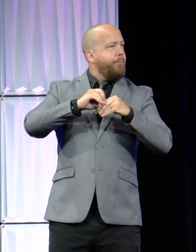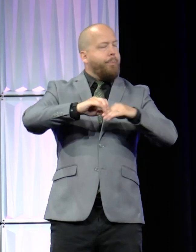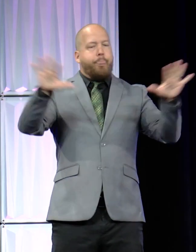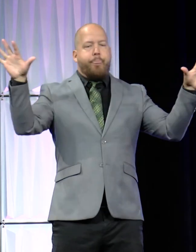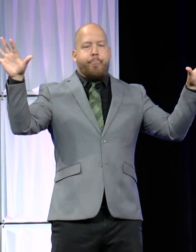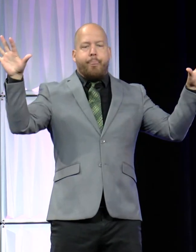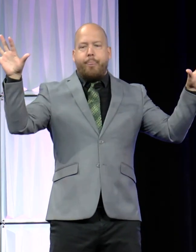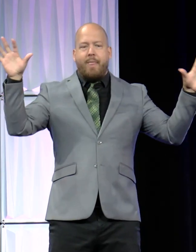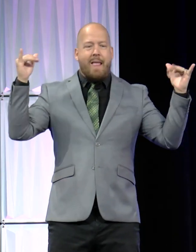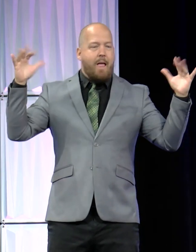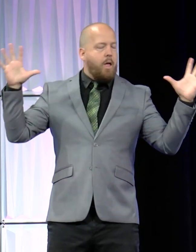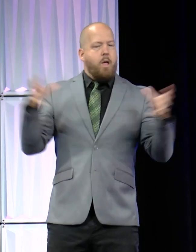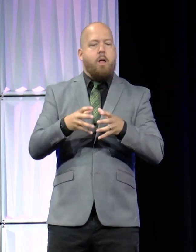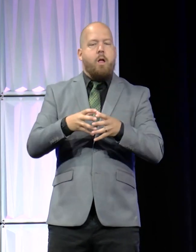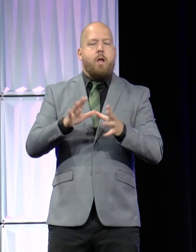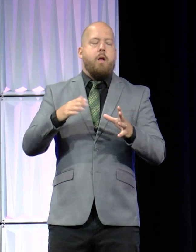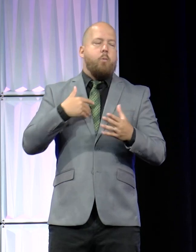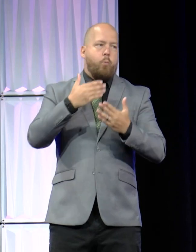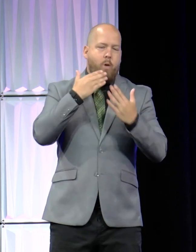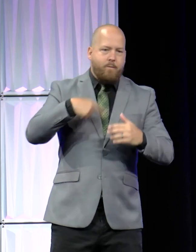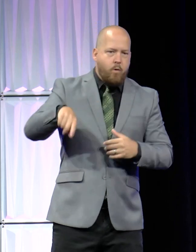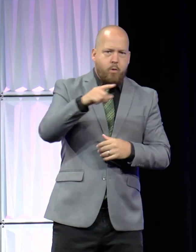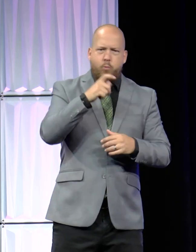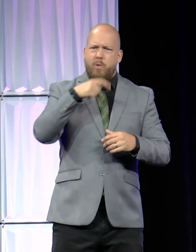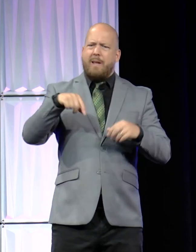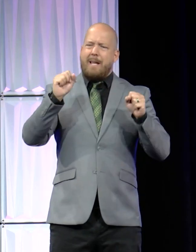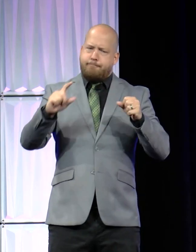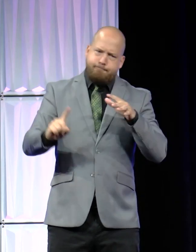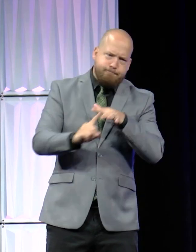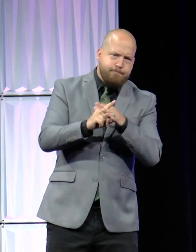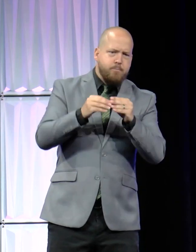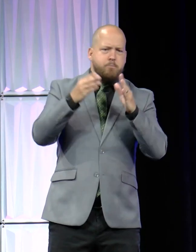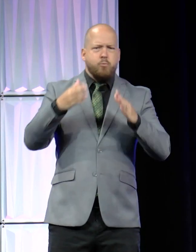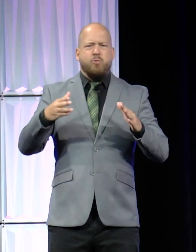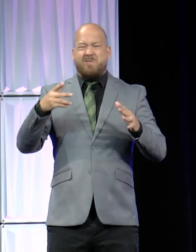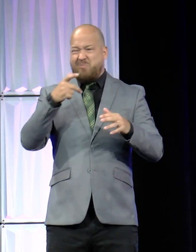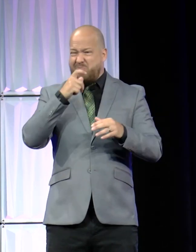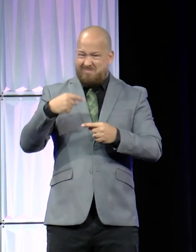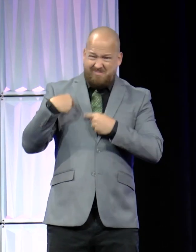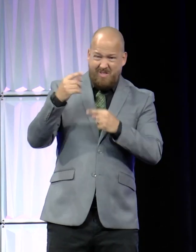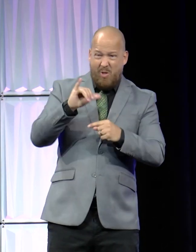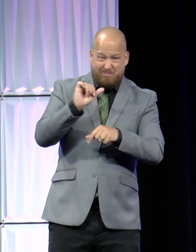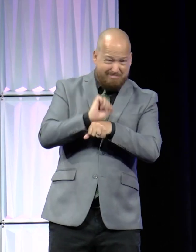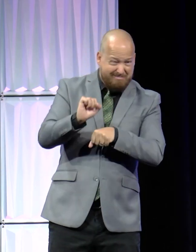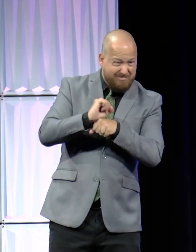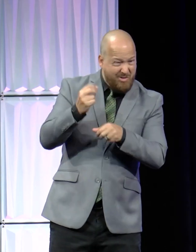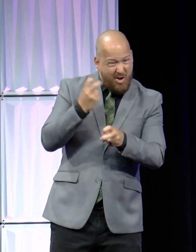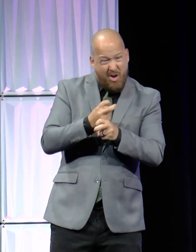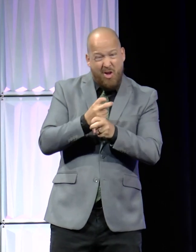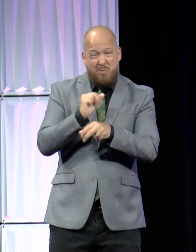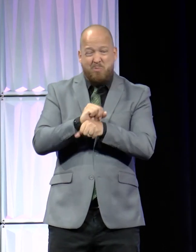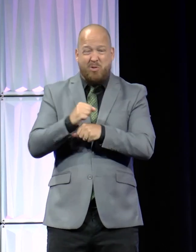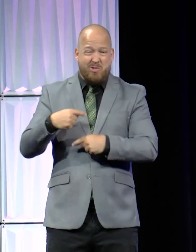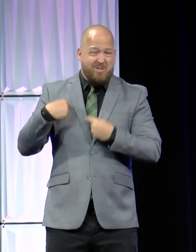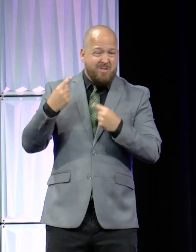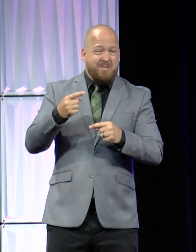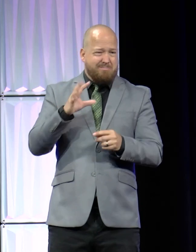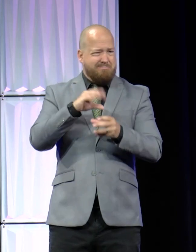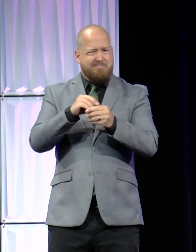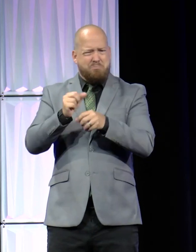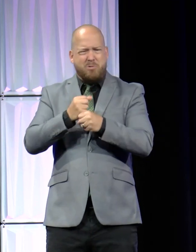who do this hard, critical work to support survivors and to build a world where every person may live free from sexual